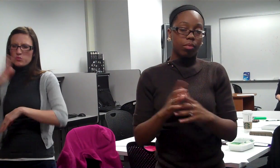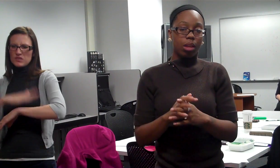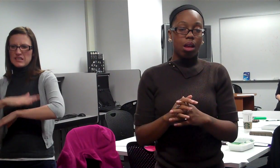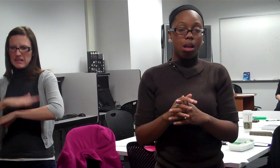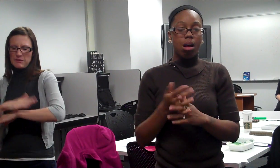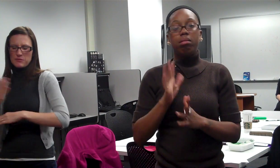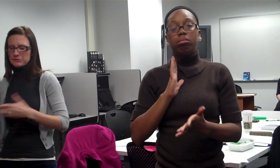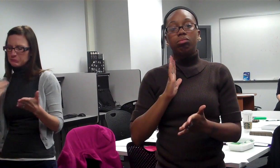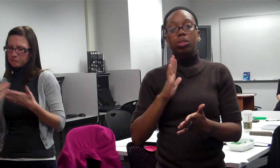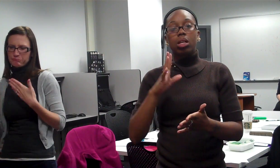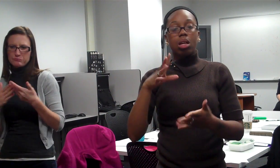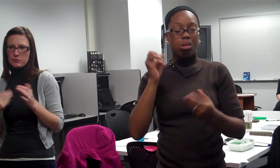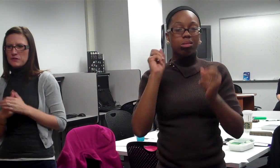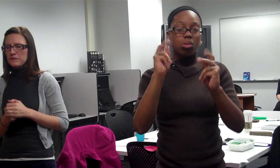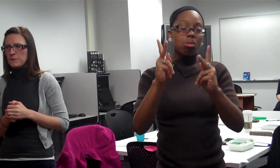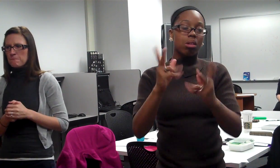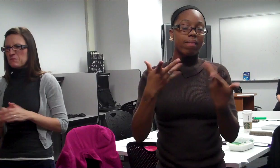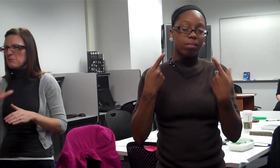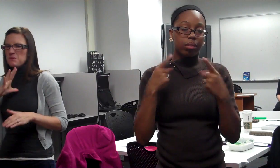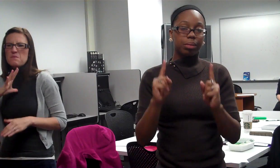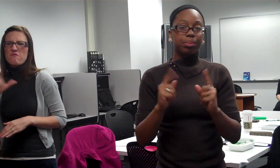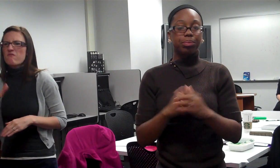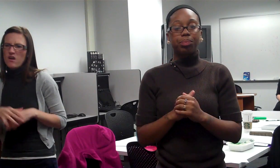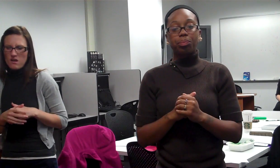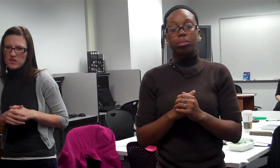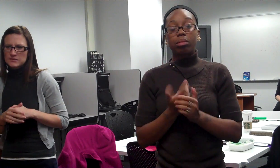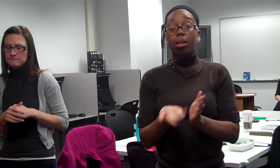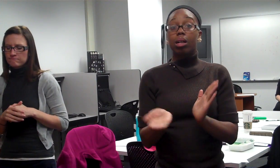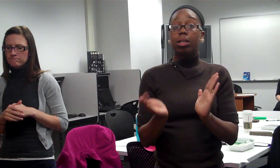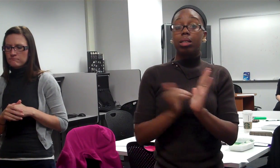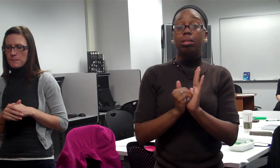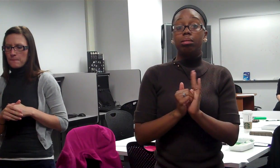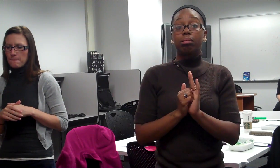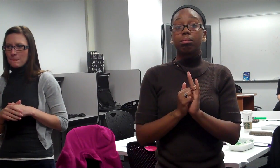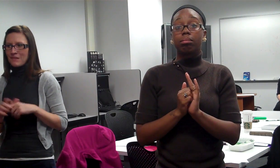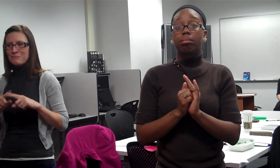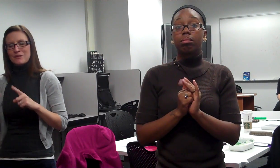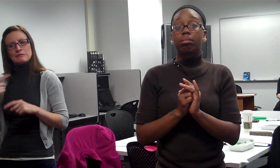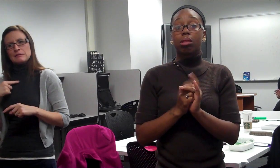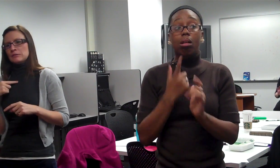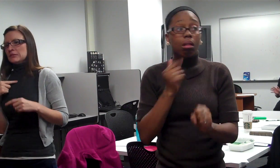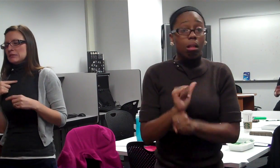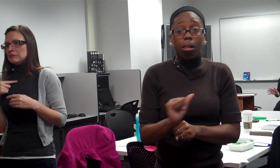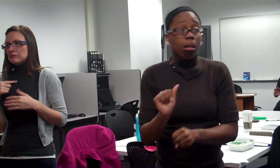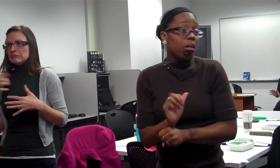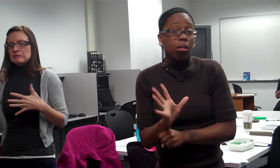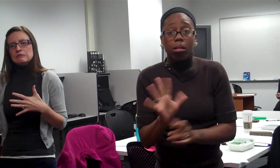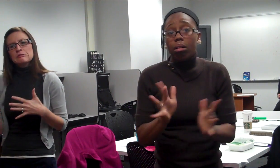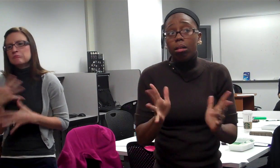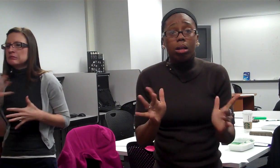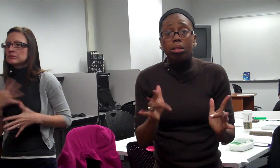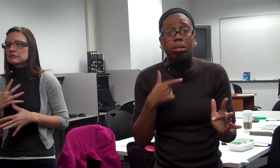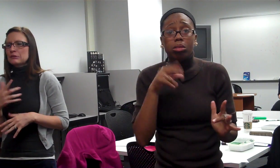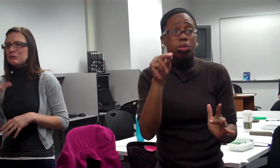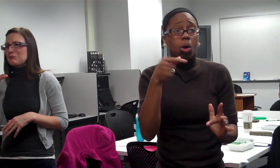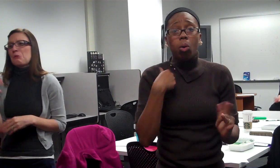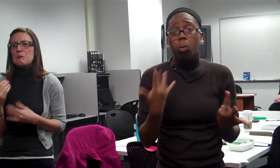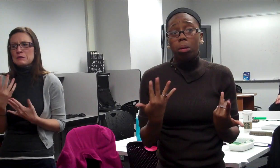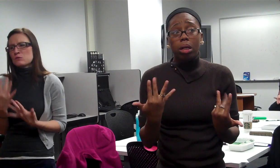avoided the disaster, but again, me being a worrywart, I was like, oh no, we should just wait, but it worked out